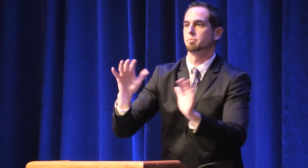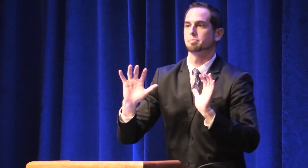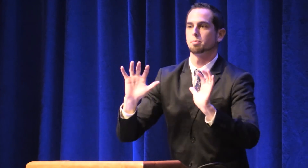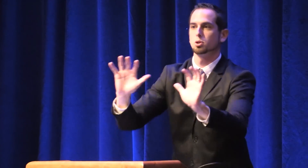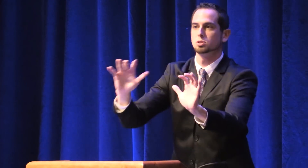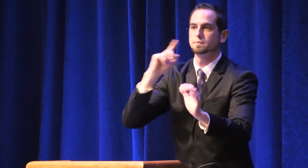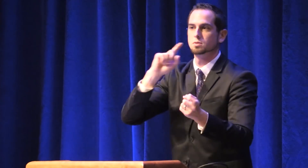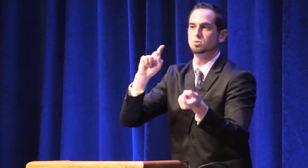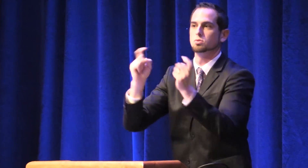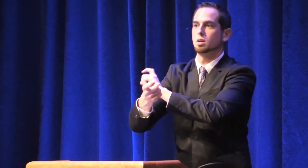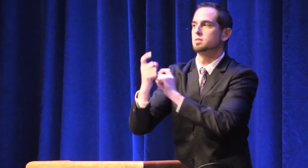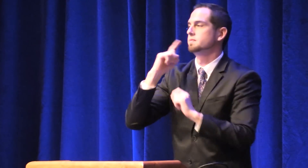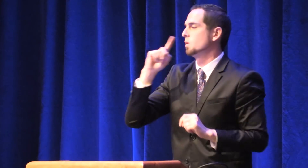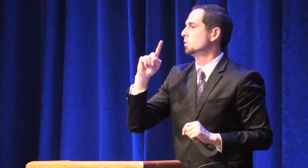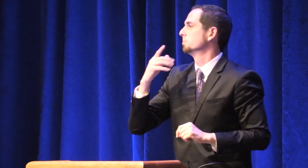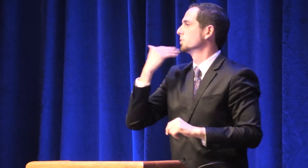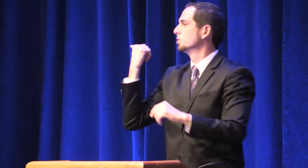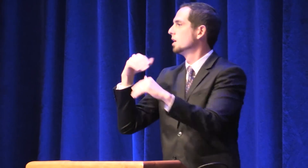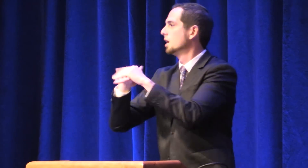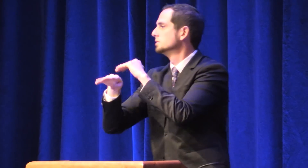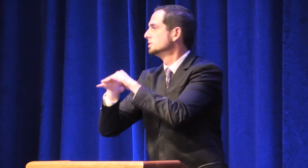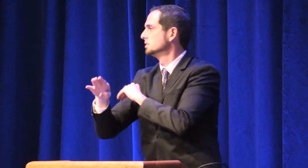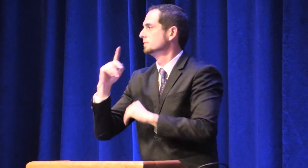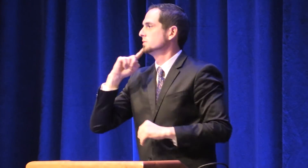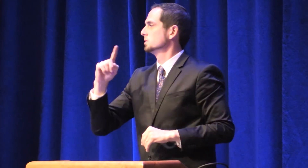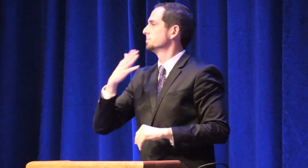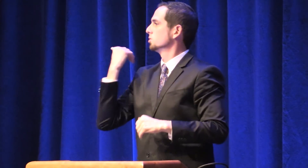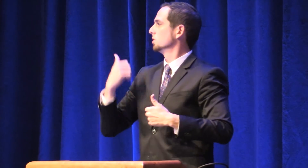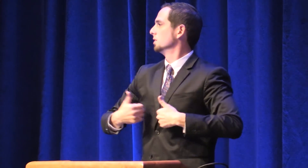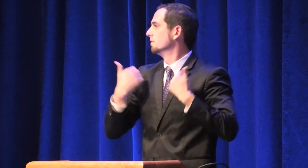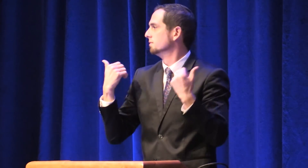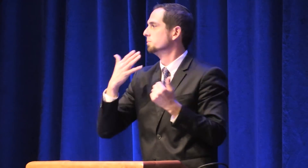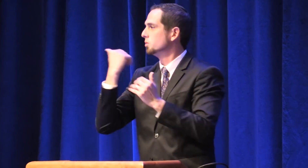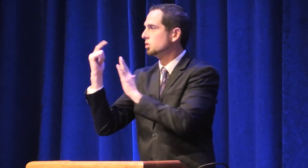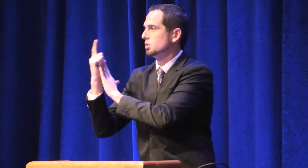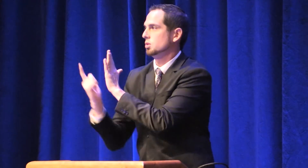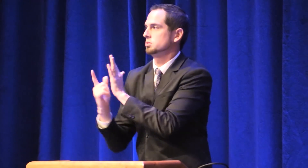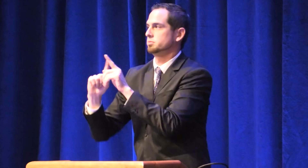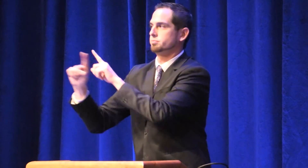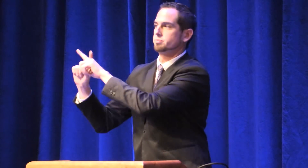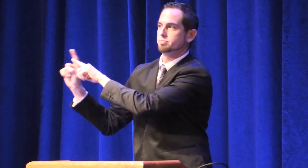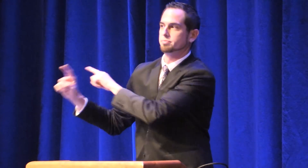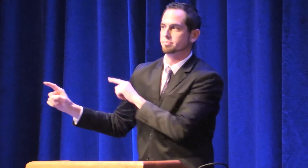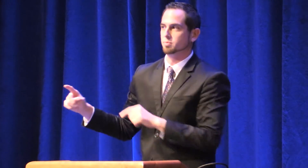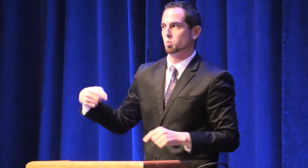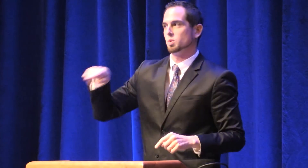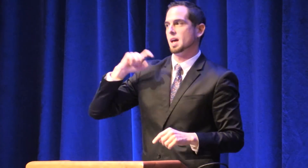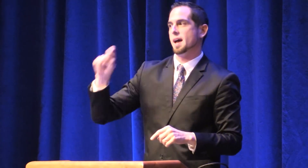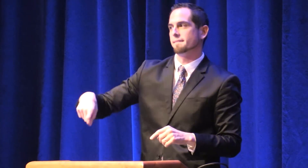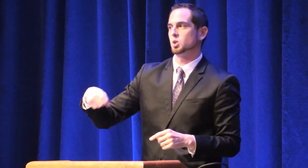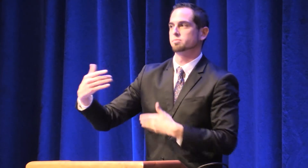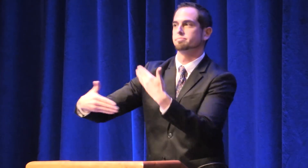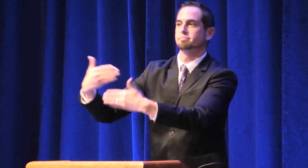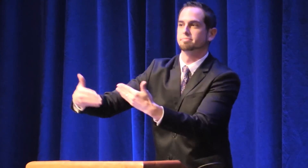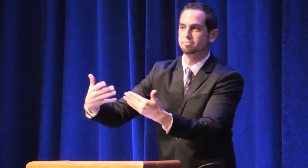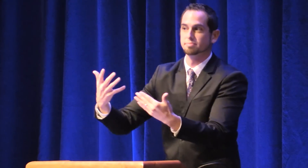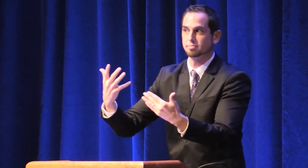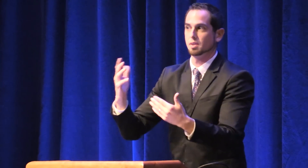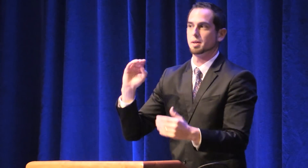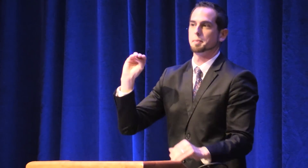up. We have to use the media to push our issues forward, to get the better access that we need, to improve the laws that provide